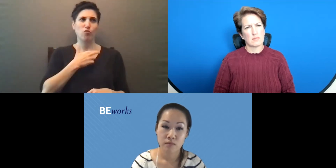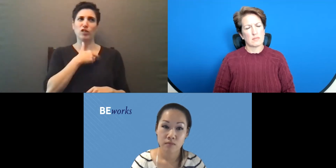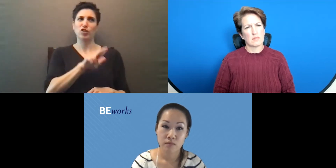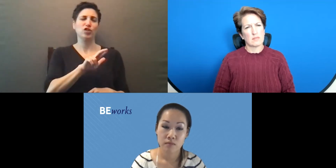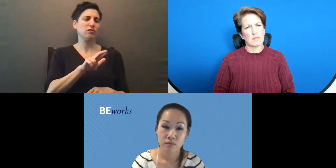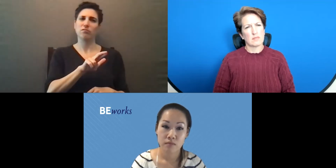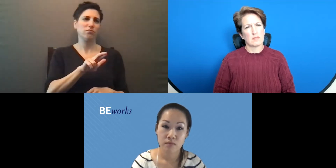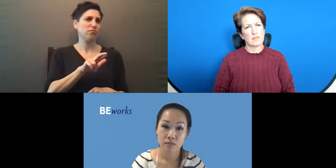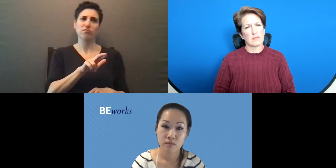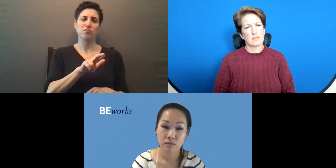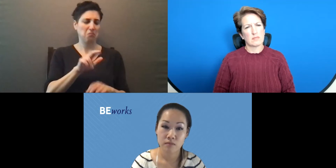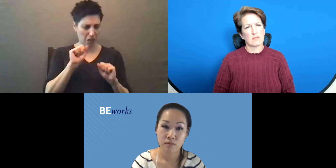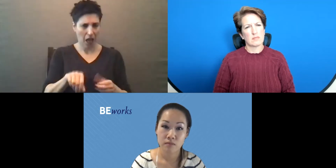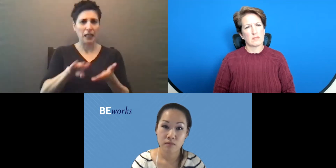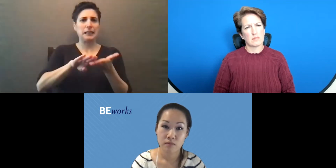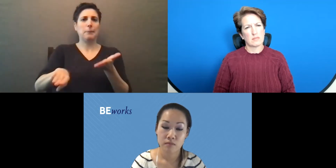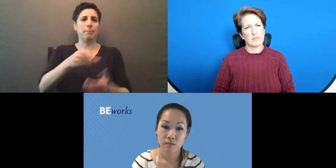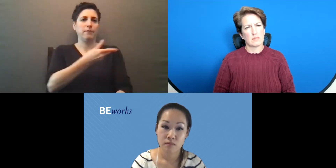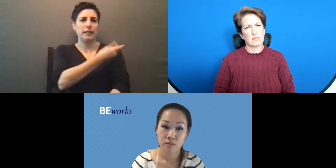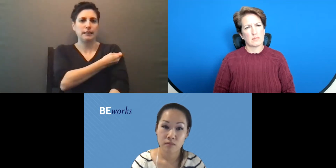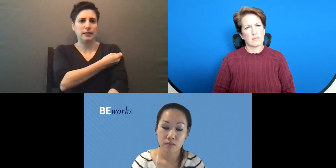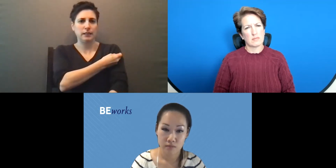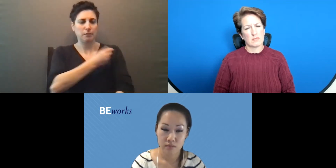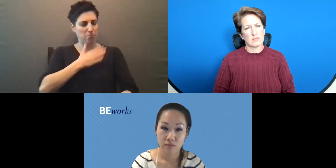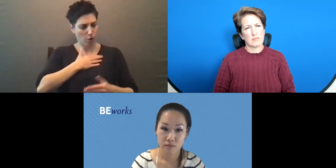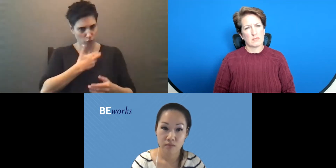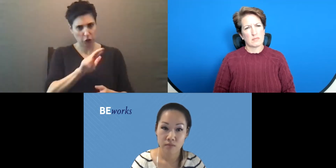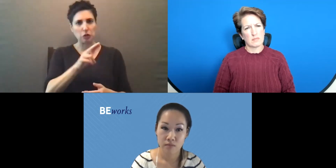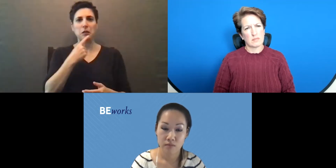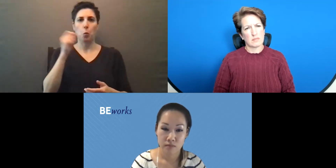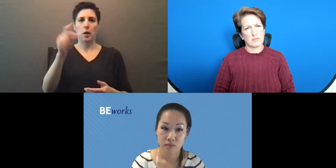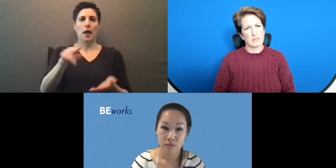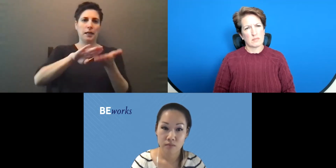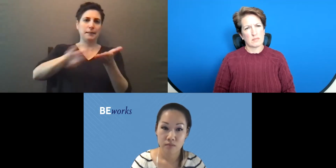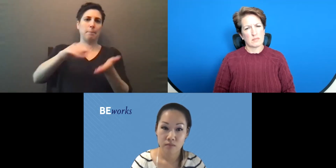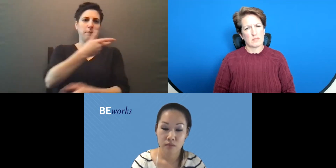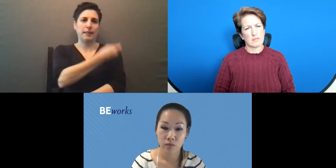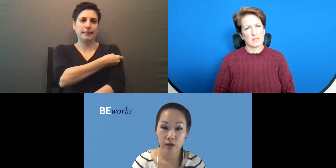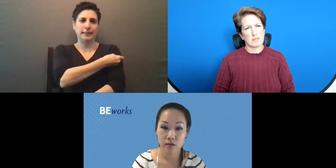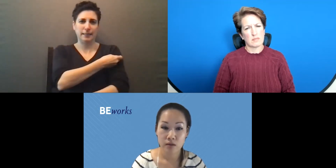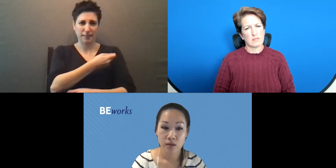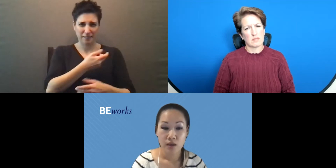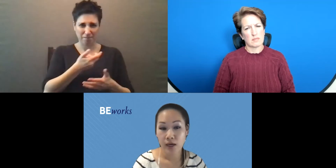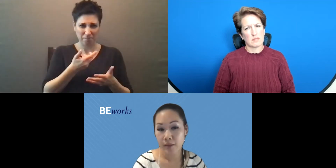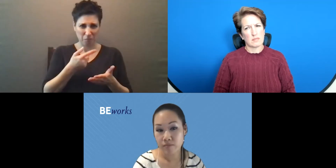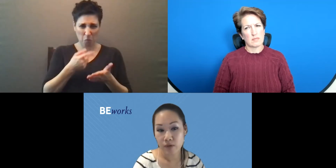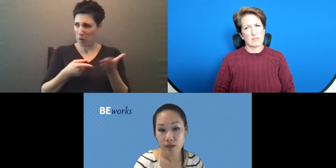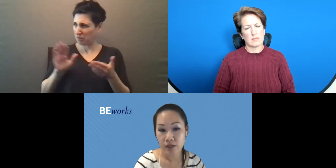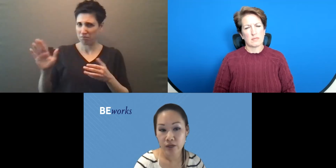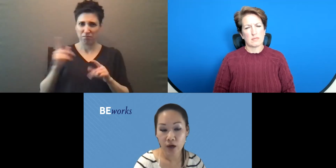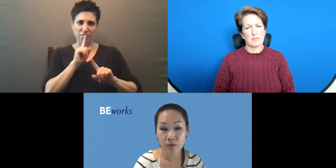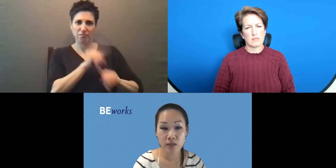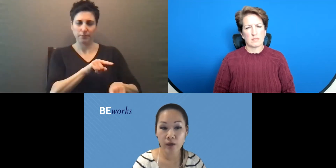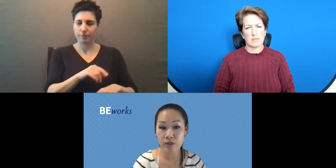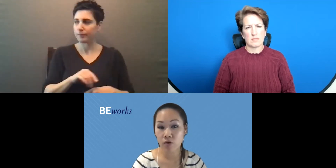allows me to be exempt from getting the vaccine? How would you respond to that? Right. You